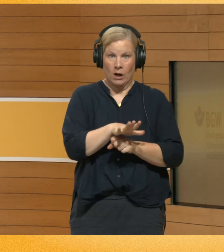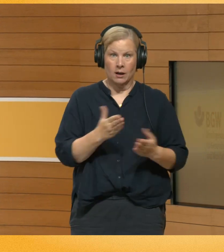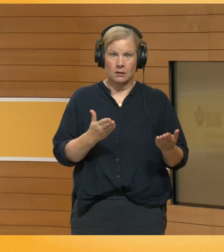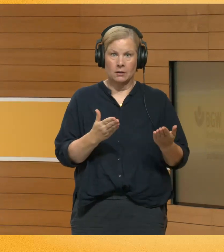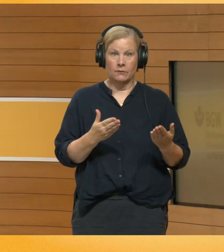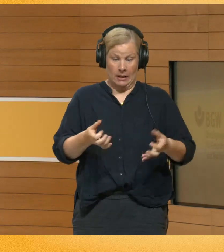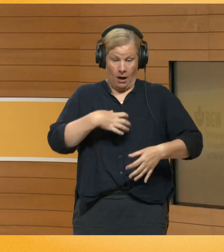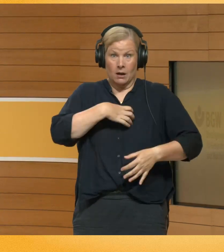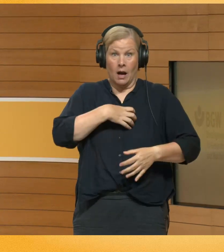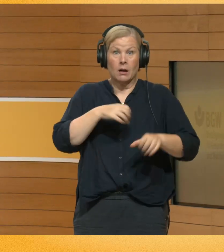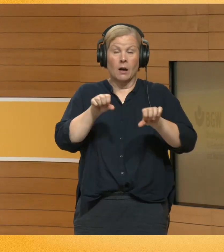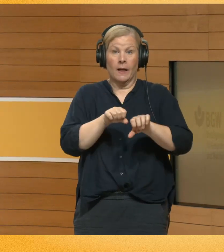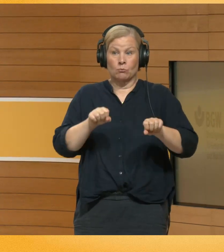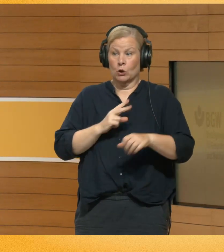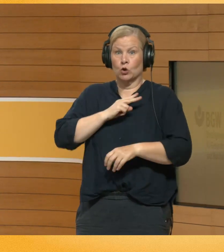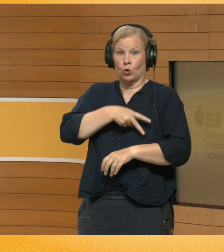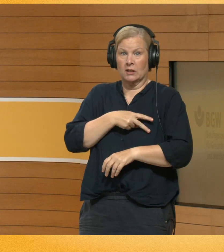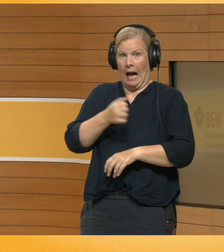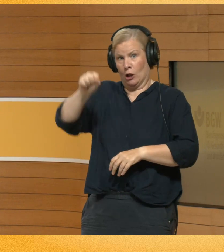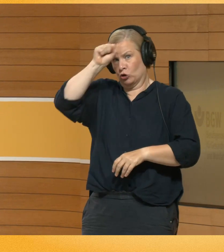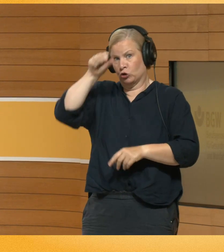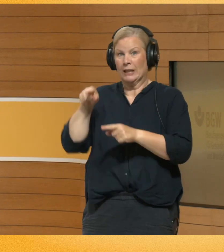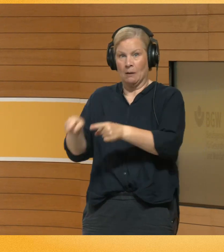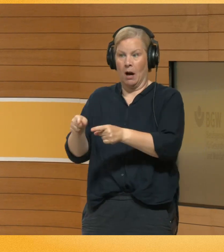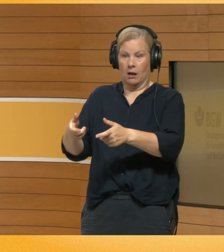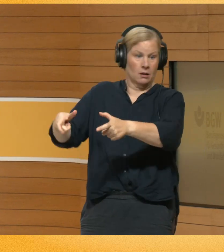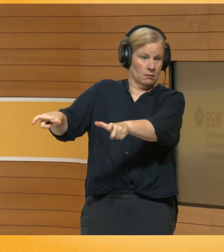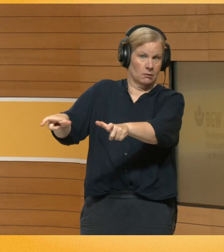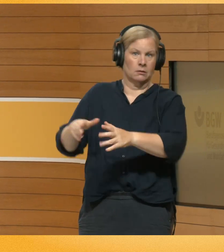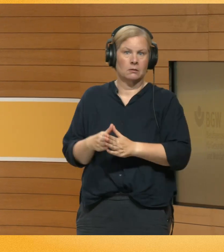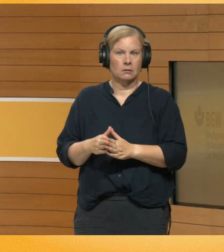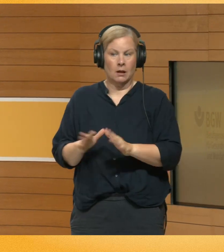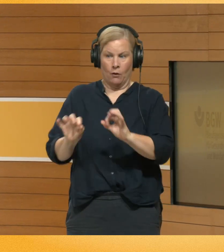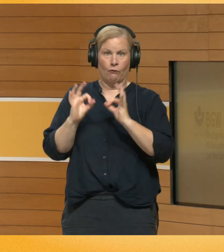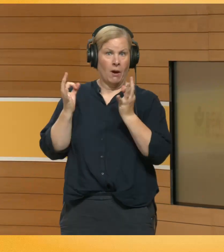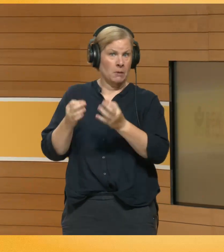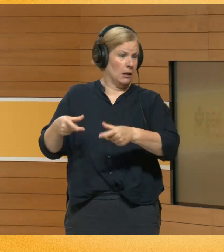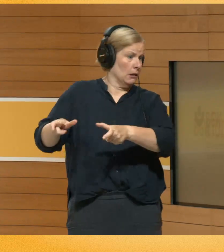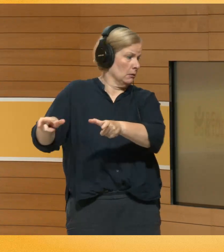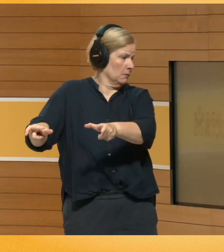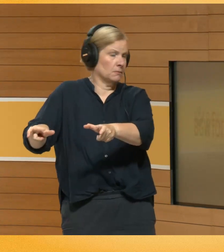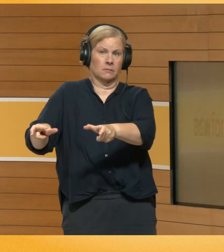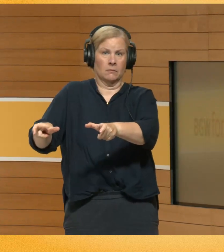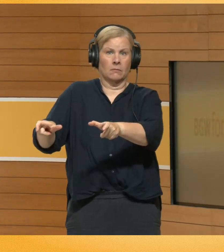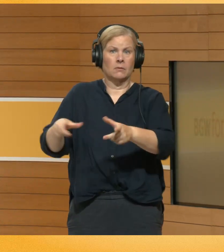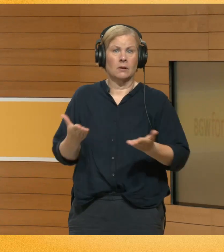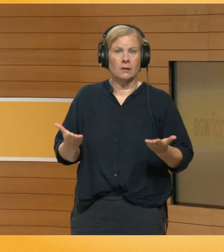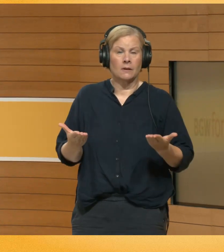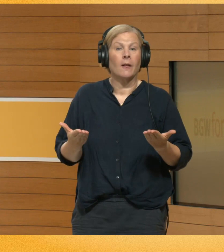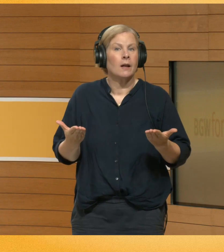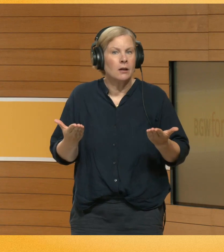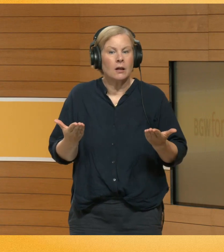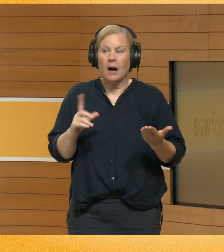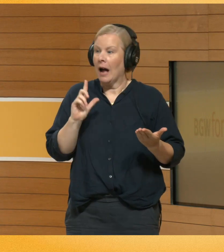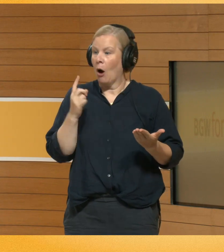not even accepting some of them. The burden of new responsibility with its accompanied prolonged working hours. And